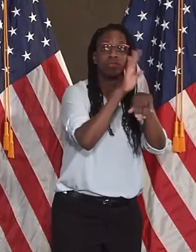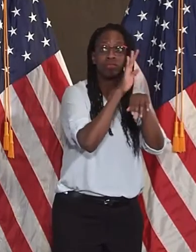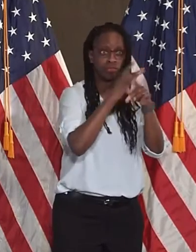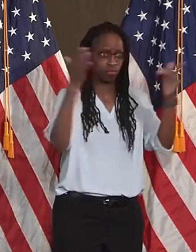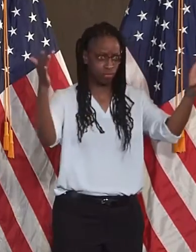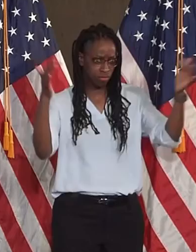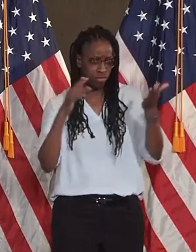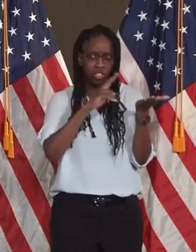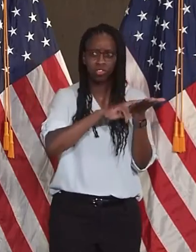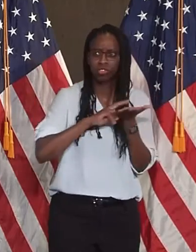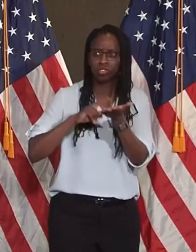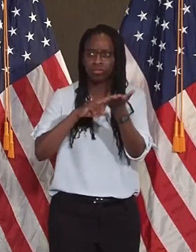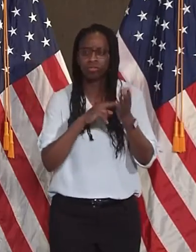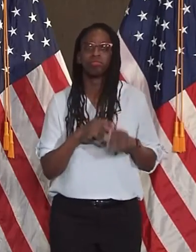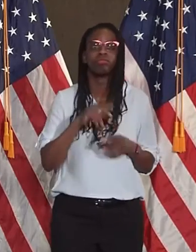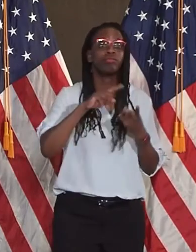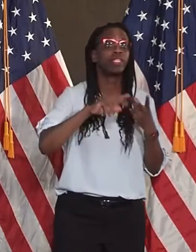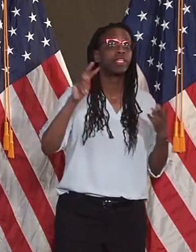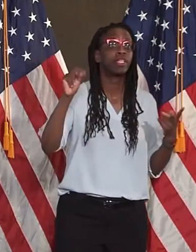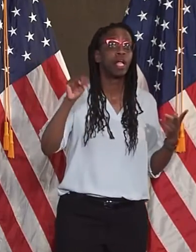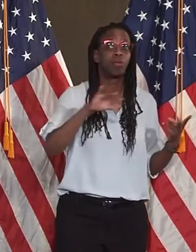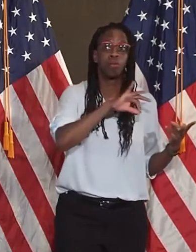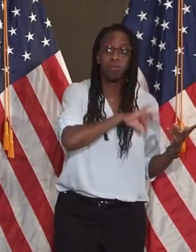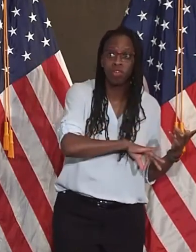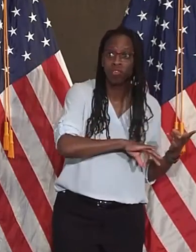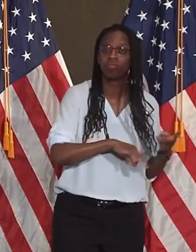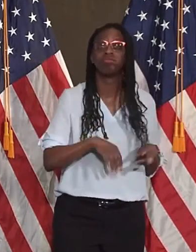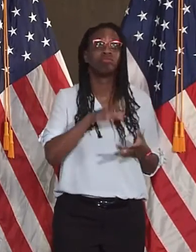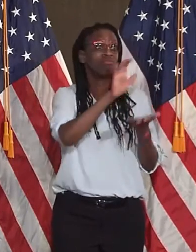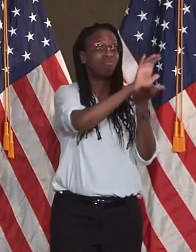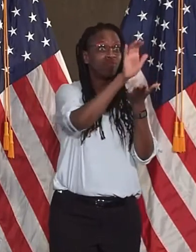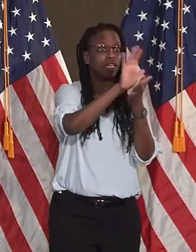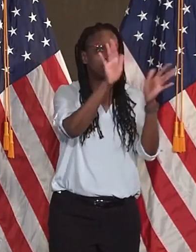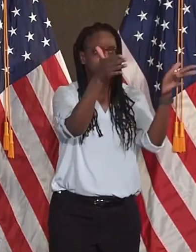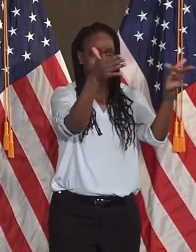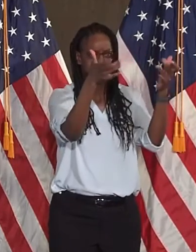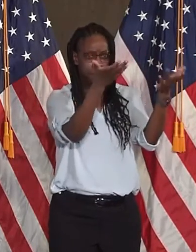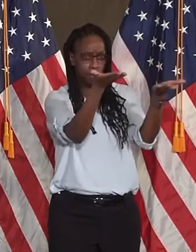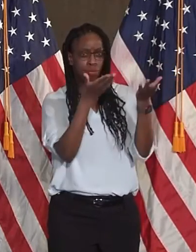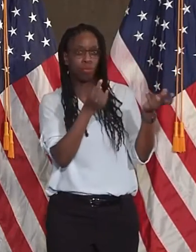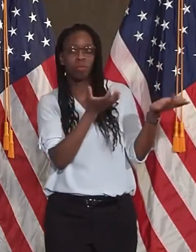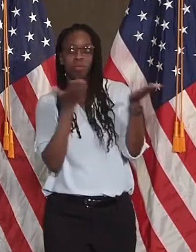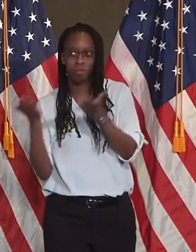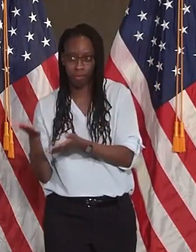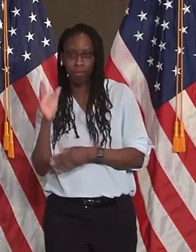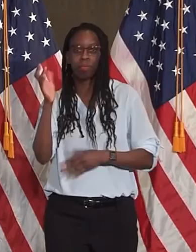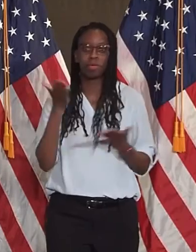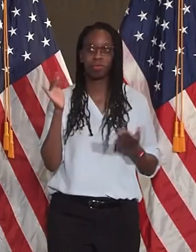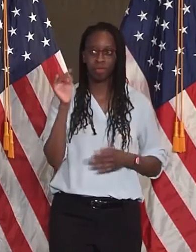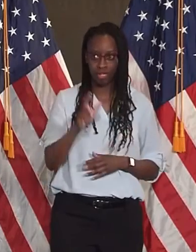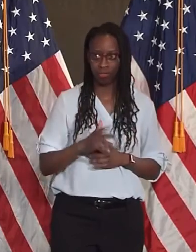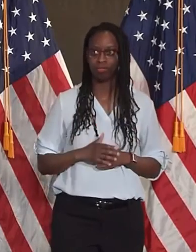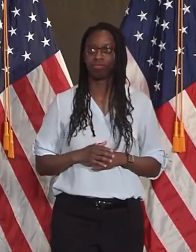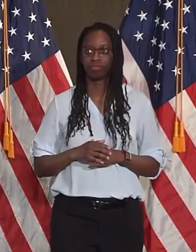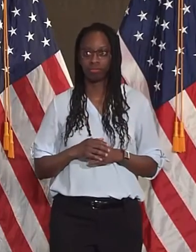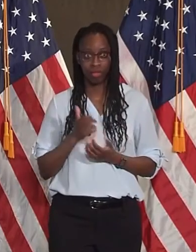have felt left out to join us in reopening and renewing every part of our